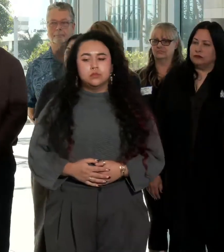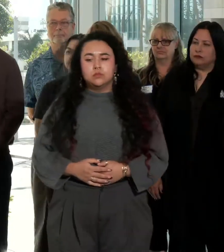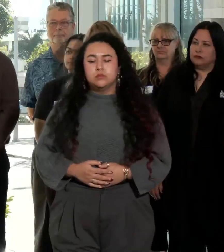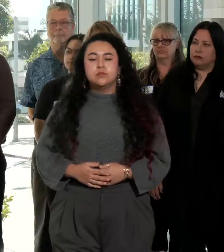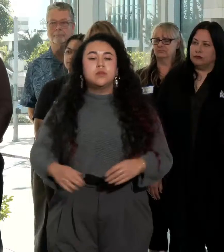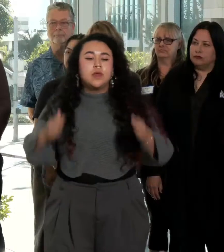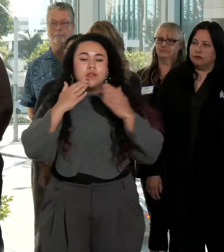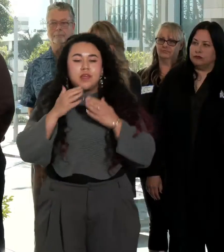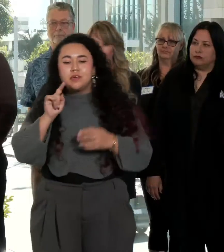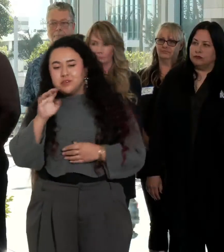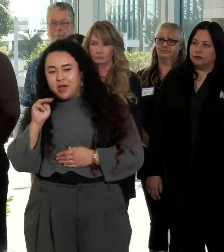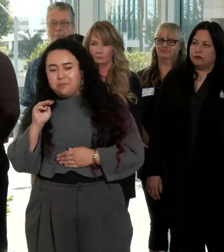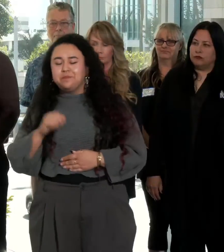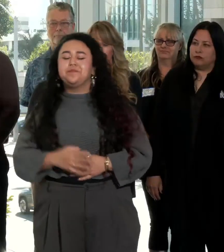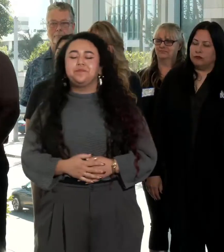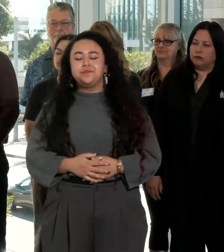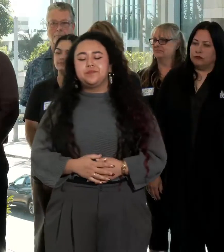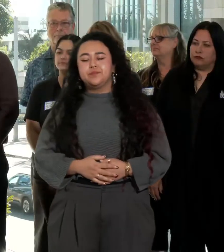Thank you, Tom.